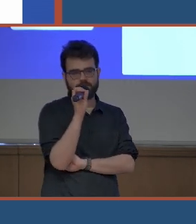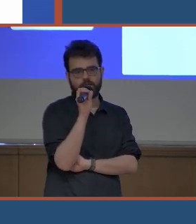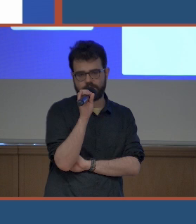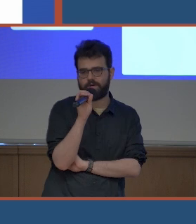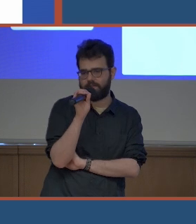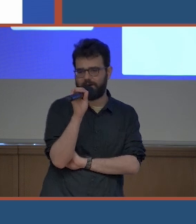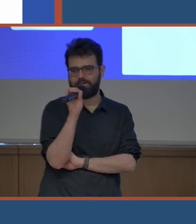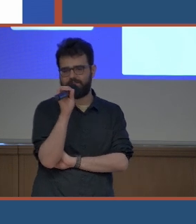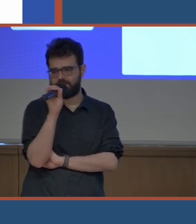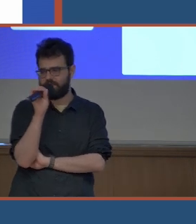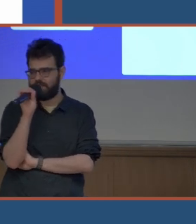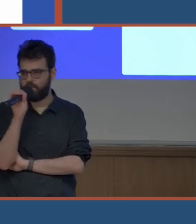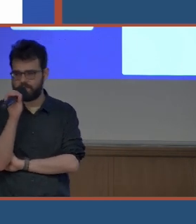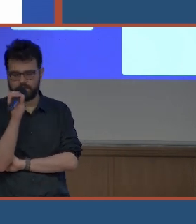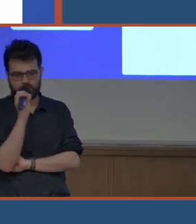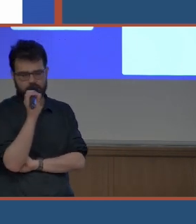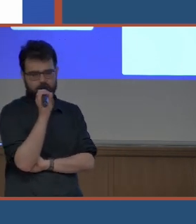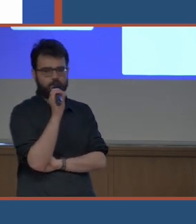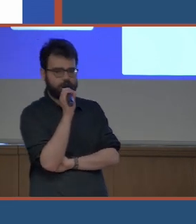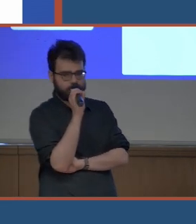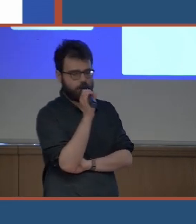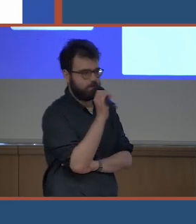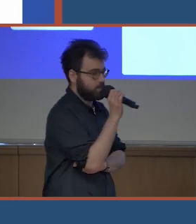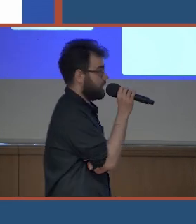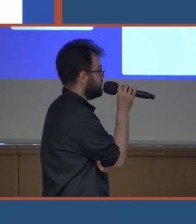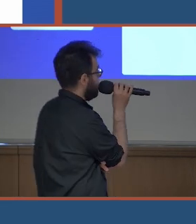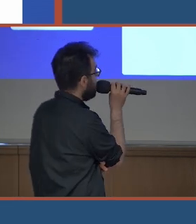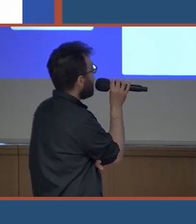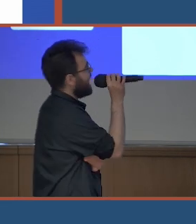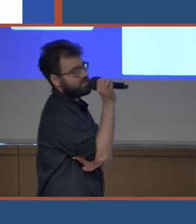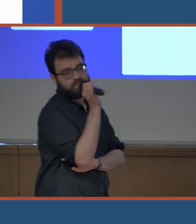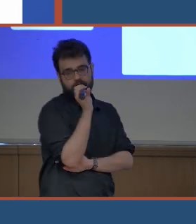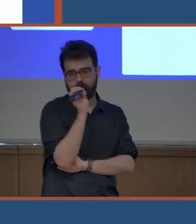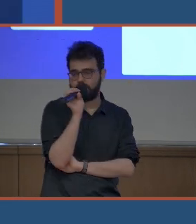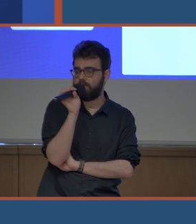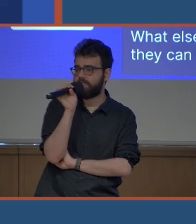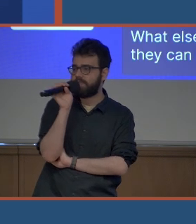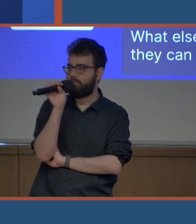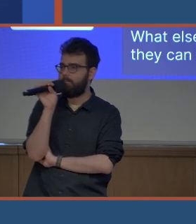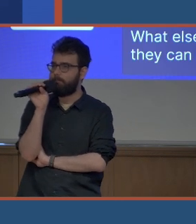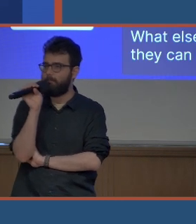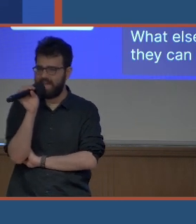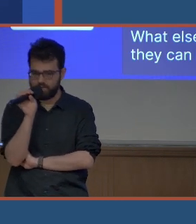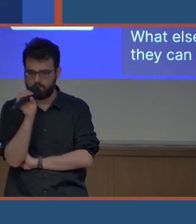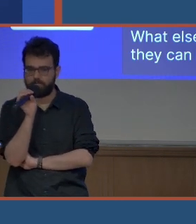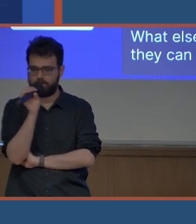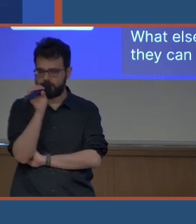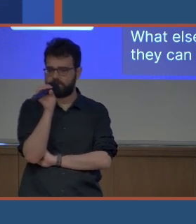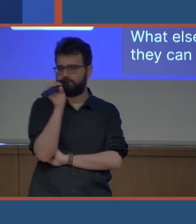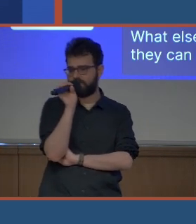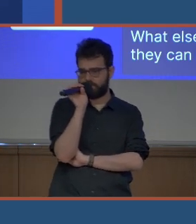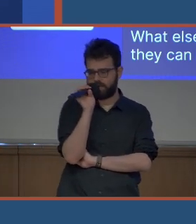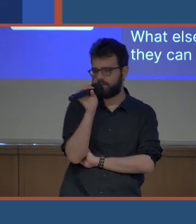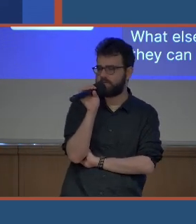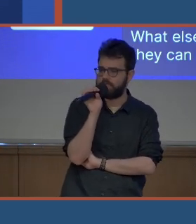being discussed right now in the sign language or sign linguistics community, I would say. And Signuno is the manual version